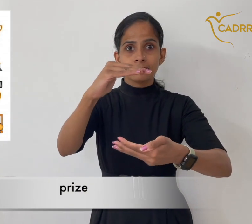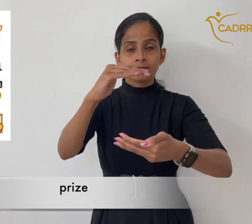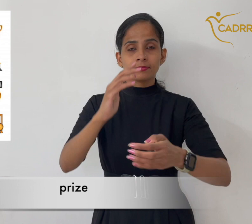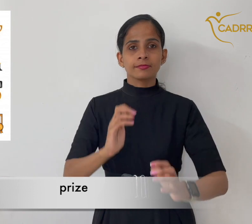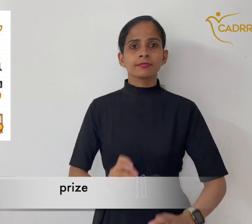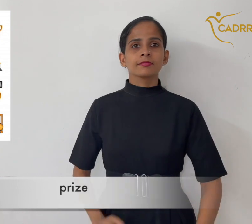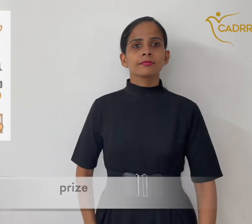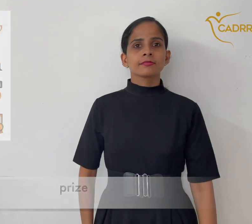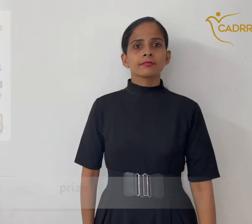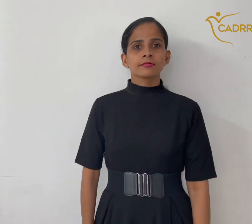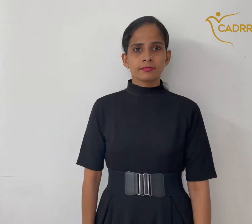Price.